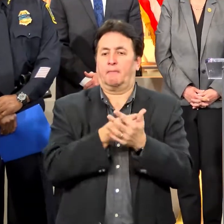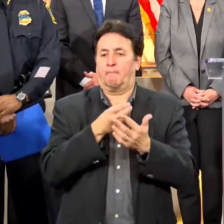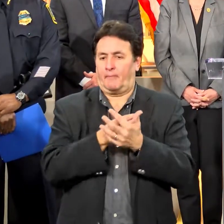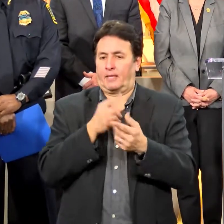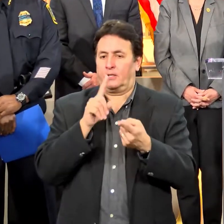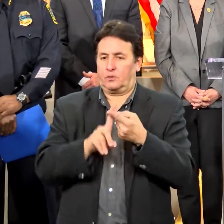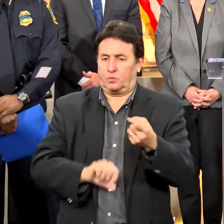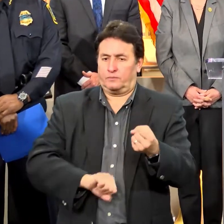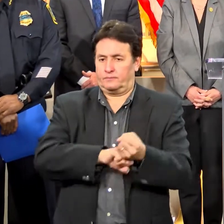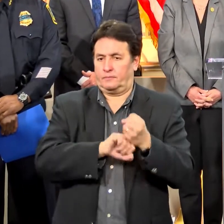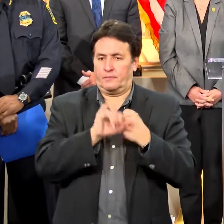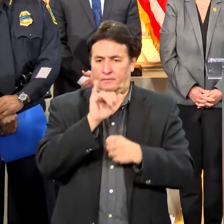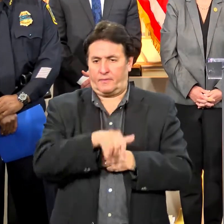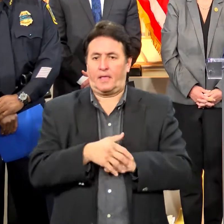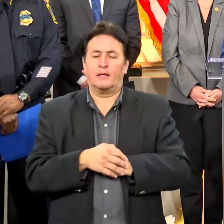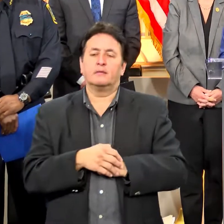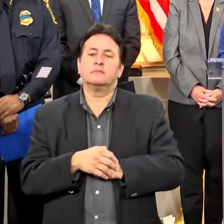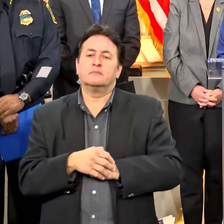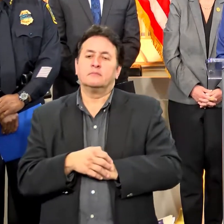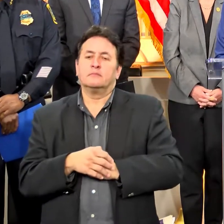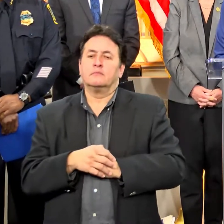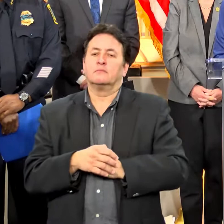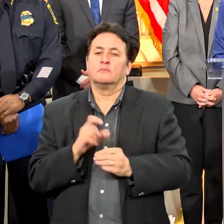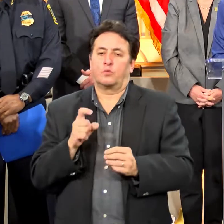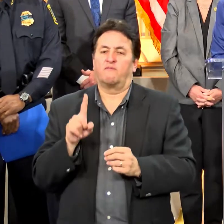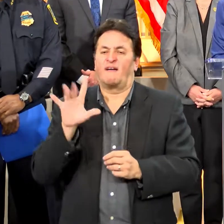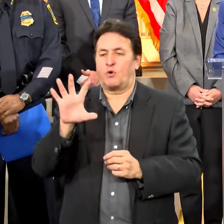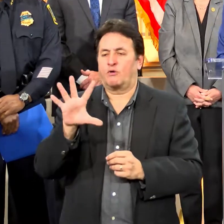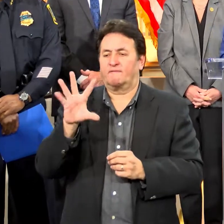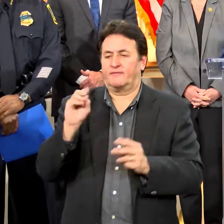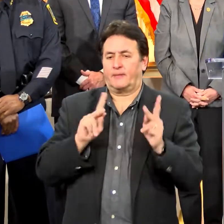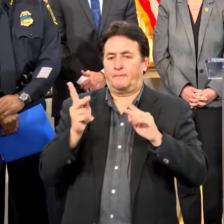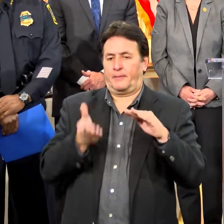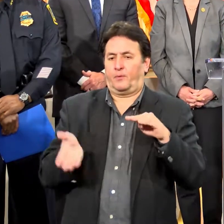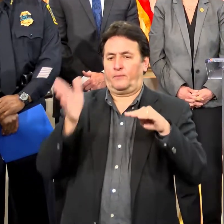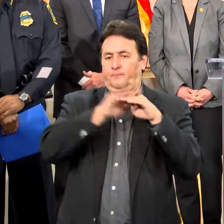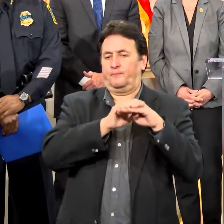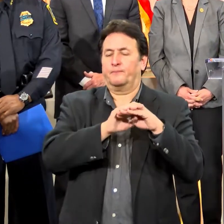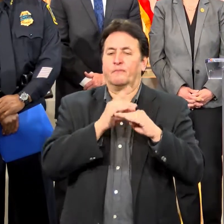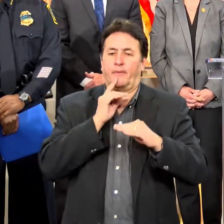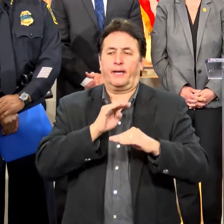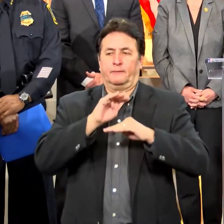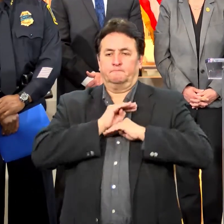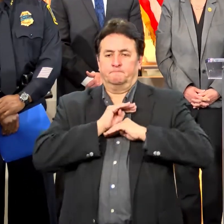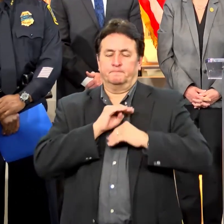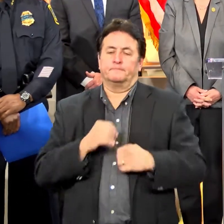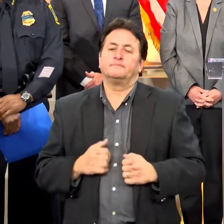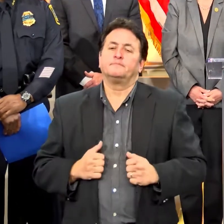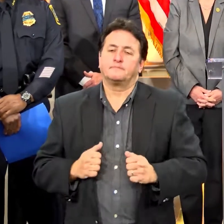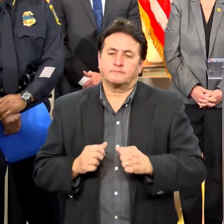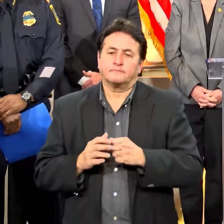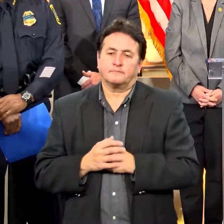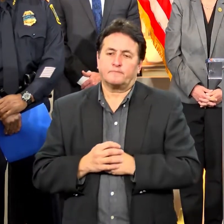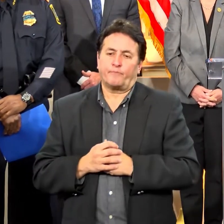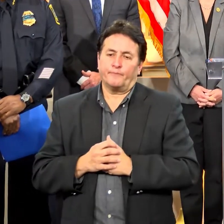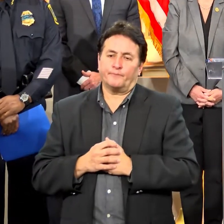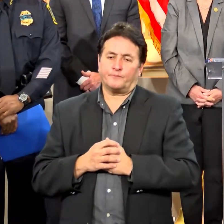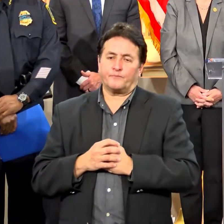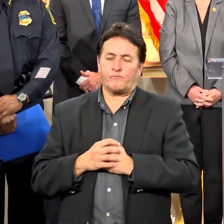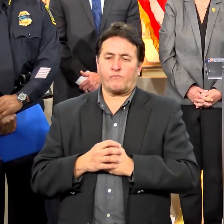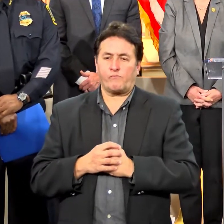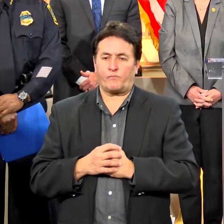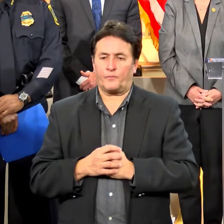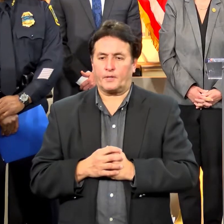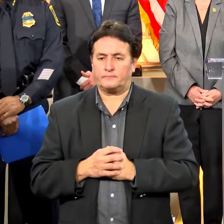numerous studies noting the increased prevalence of domestic violence because of the pandemic, with many incidents later leading to